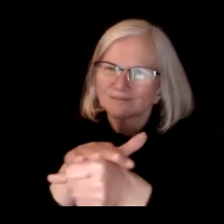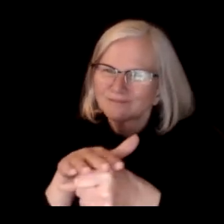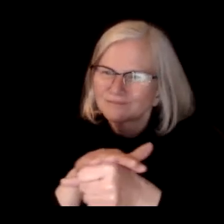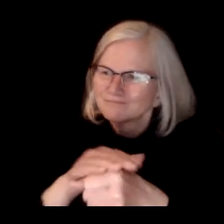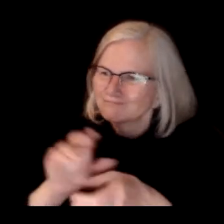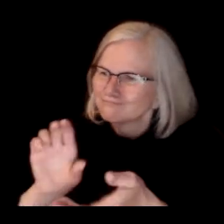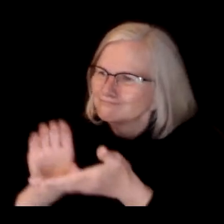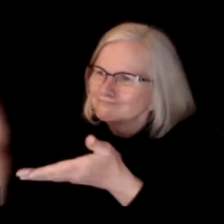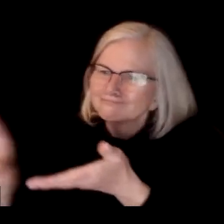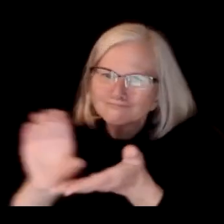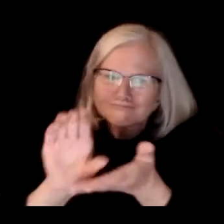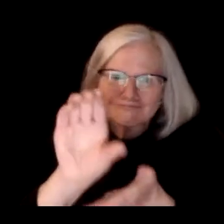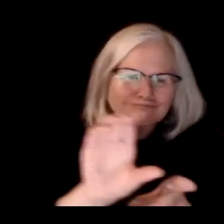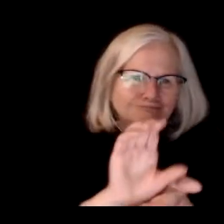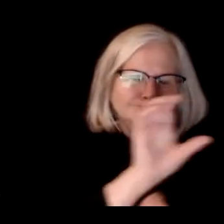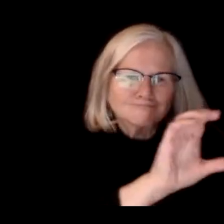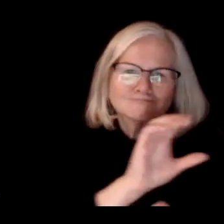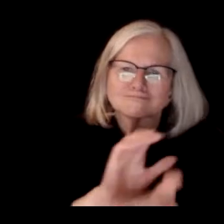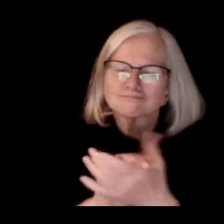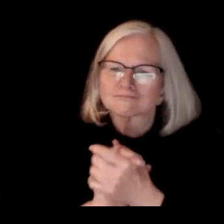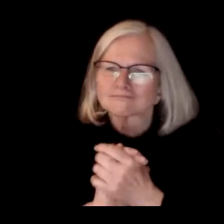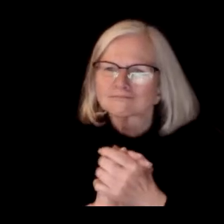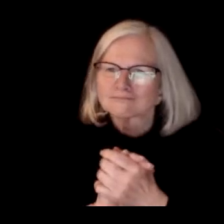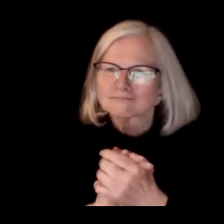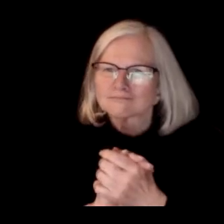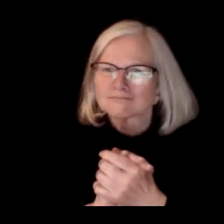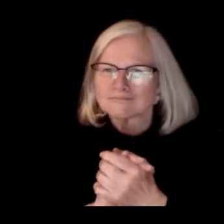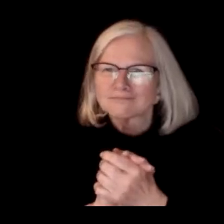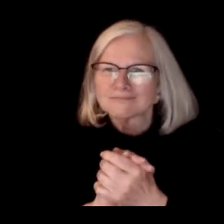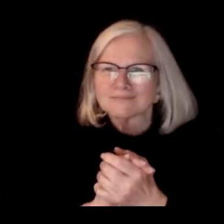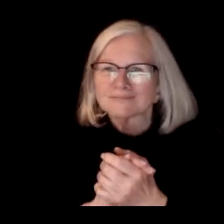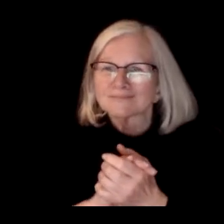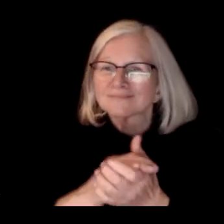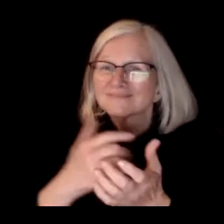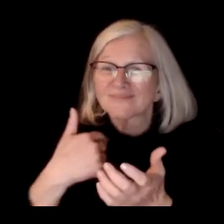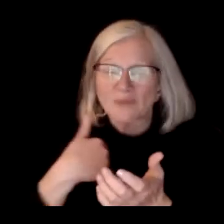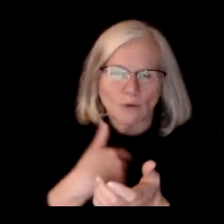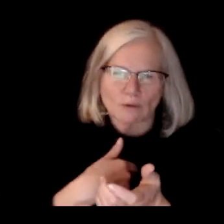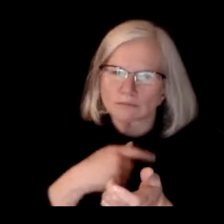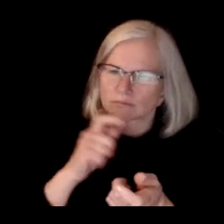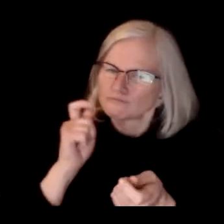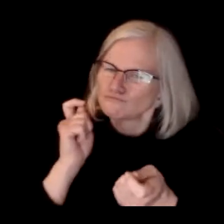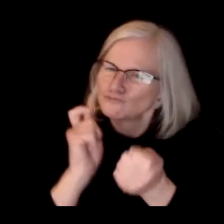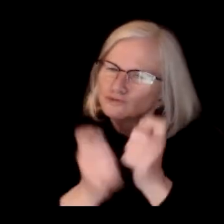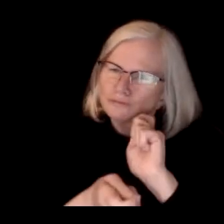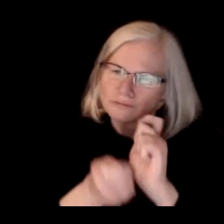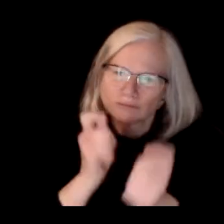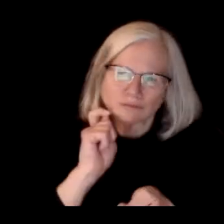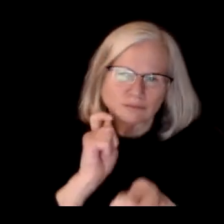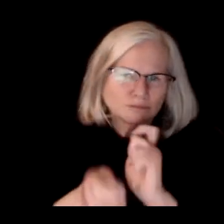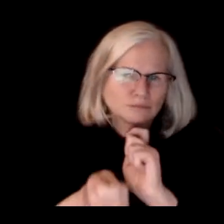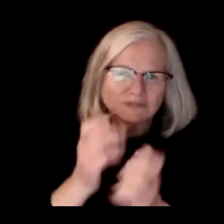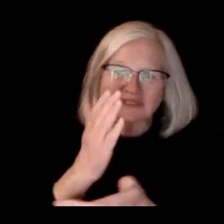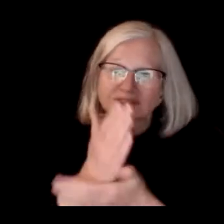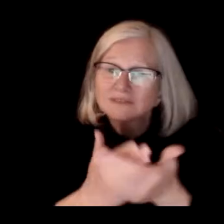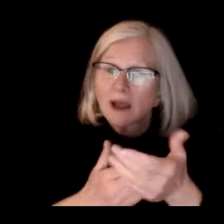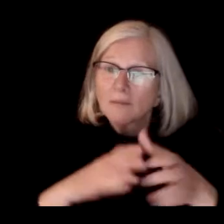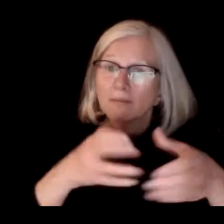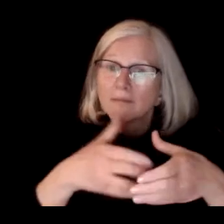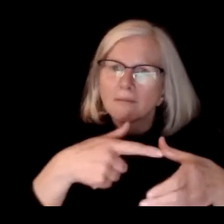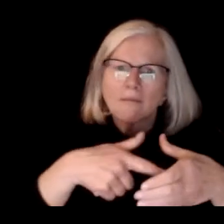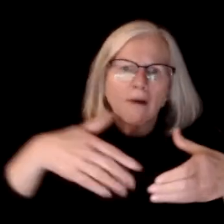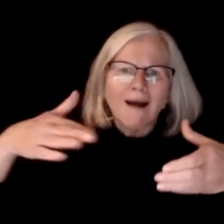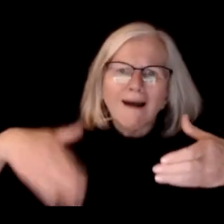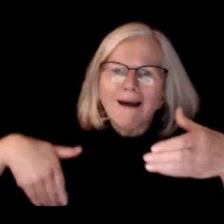their providers based on who hasn't been able to get through priority populations yet. So to a certain degree, we are doing